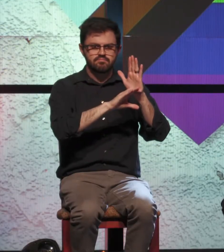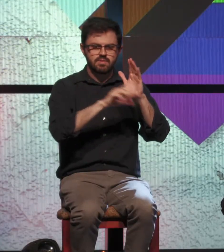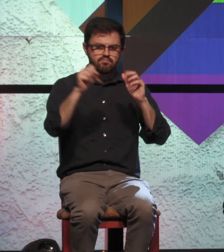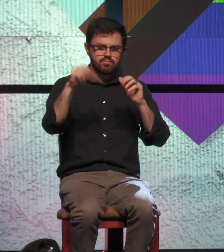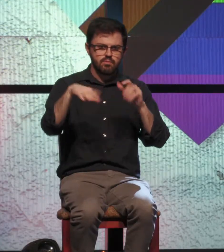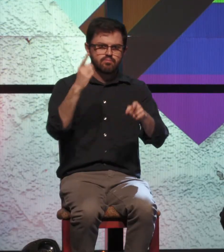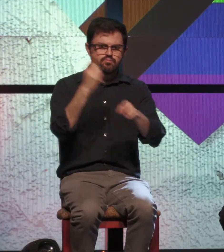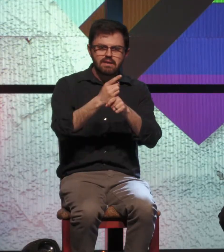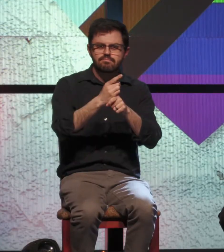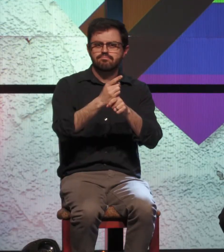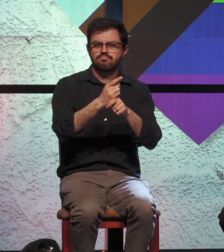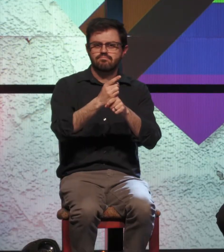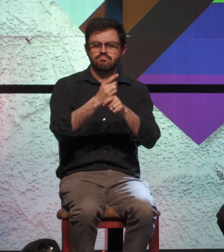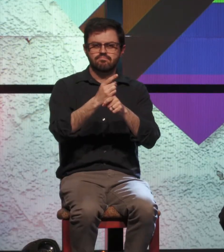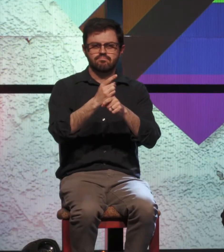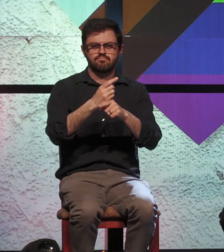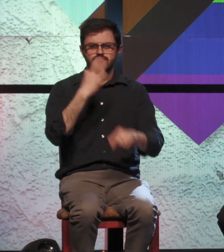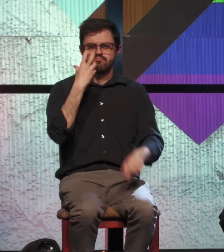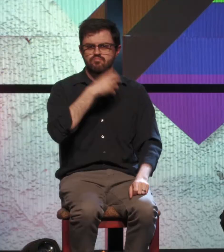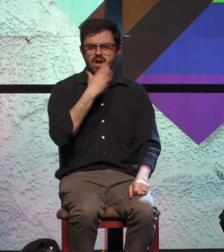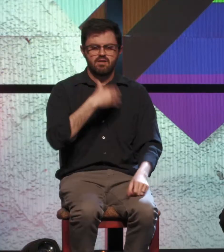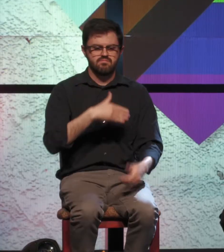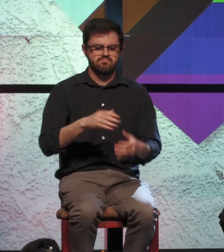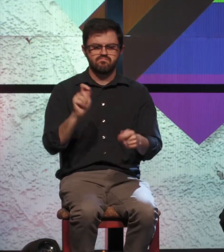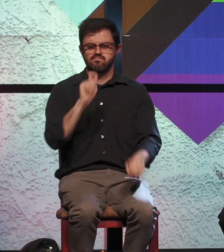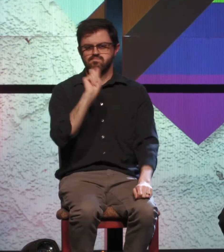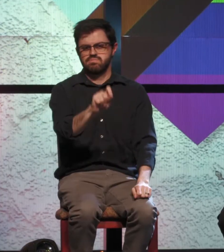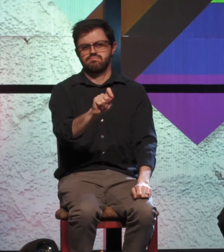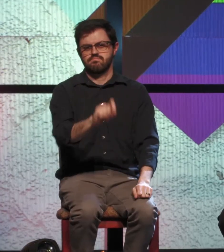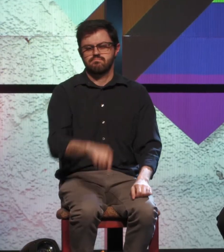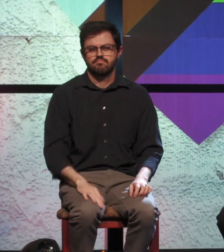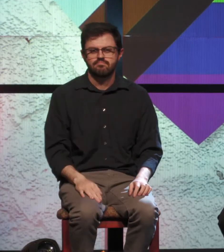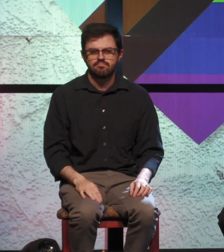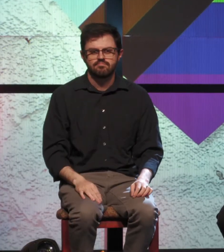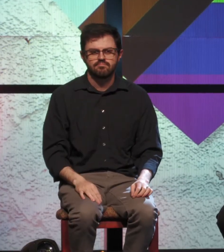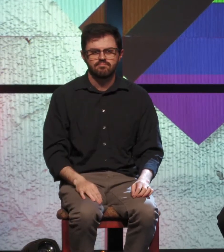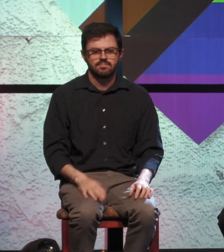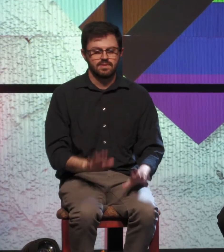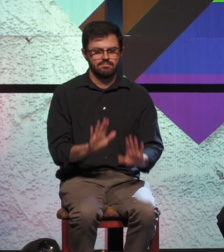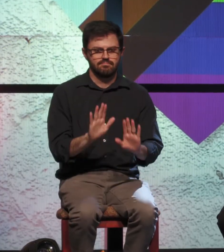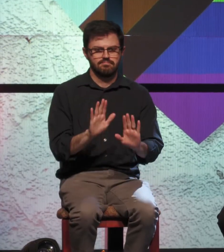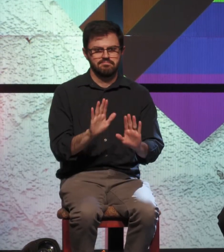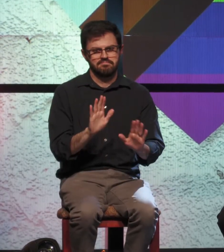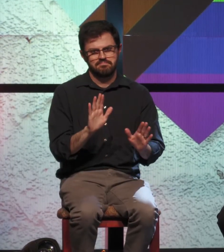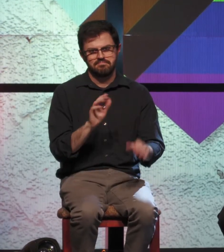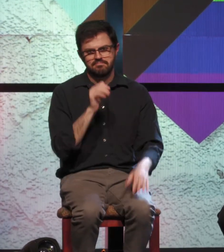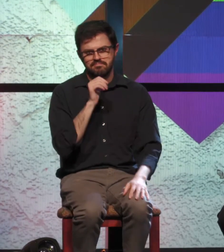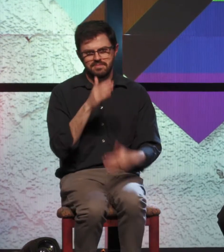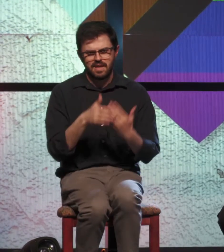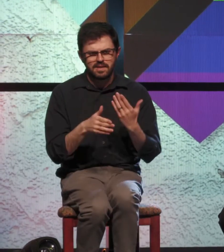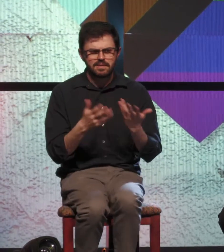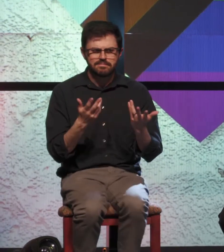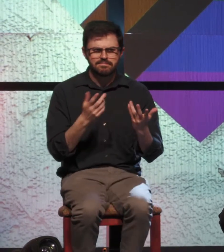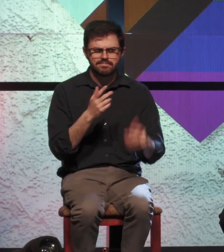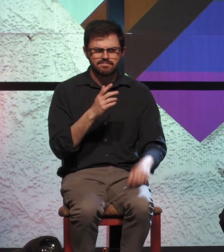Bam. End of discussion. Well, wait, but hold on a second. What does that even mean?